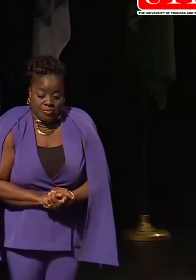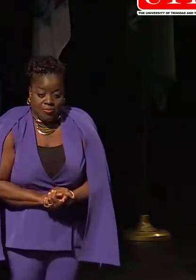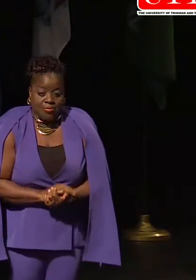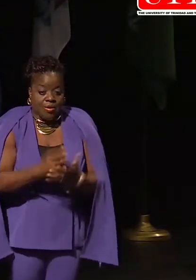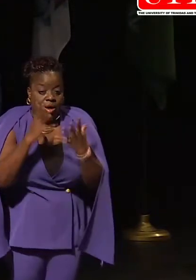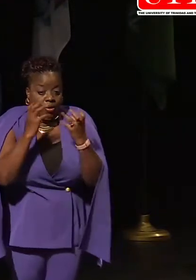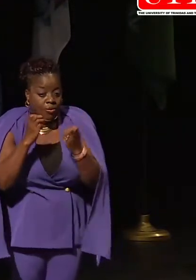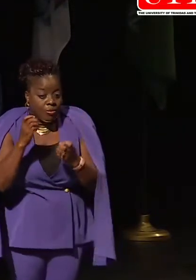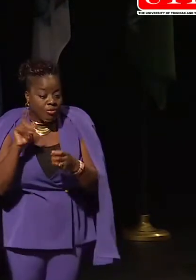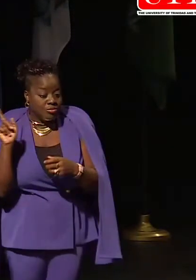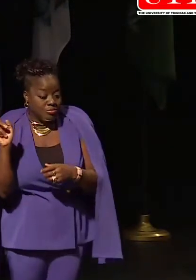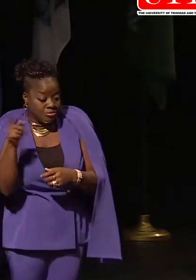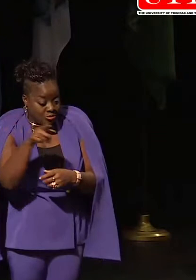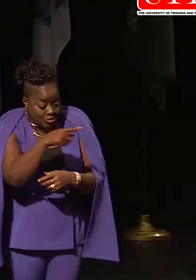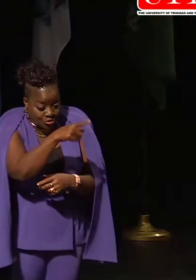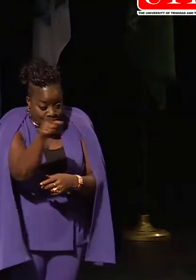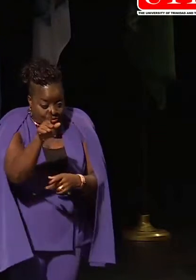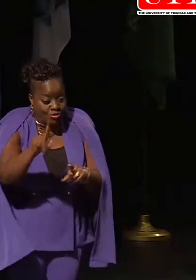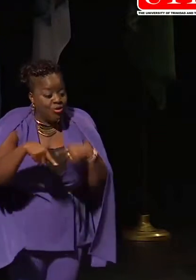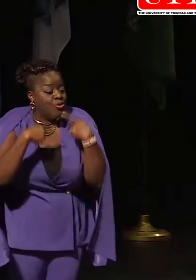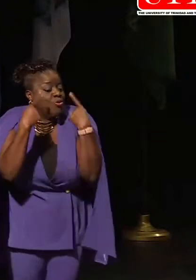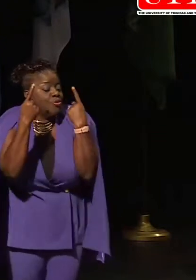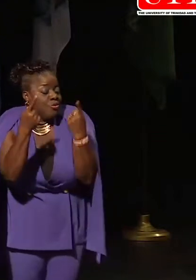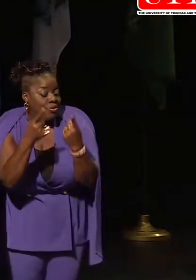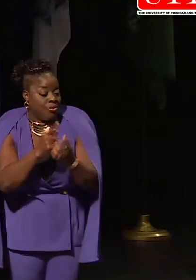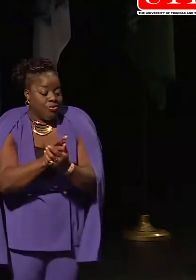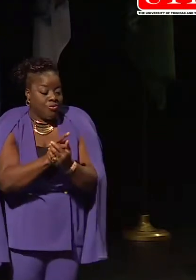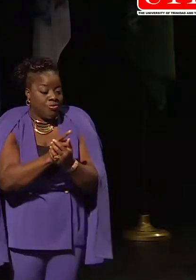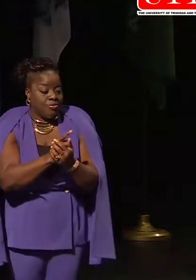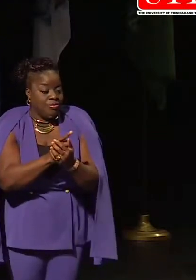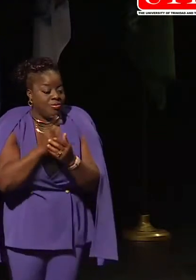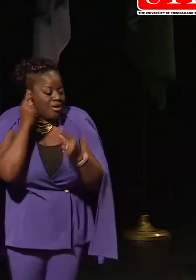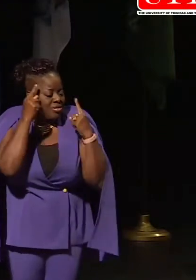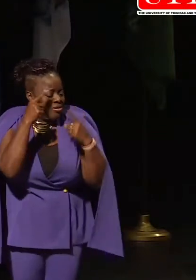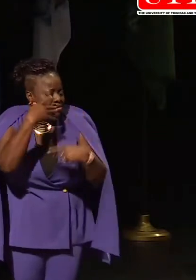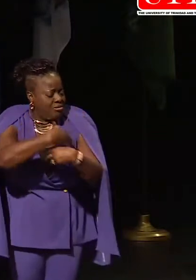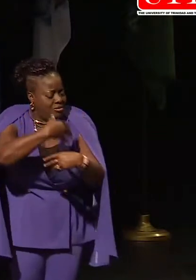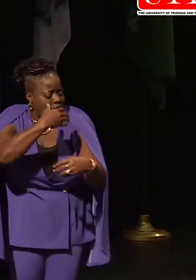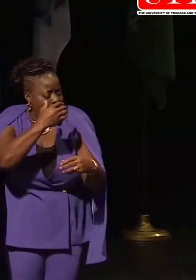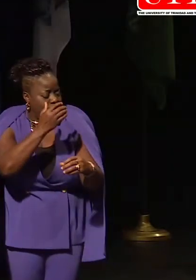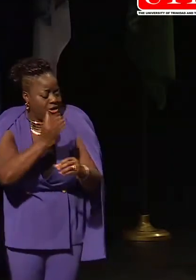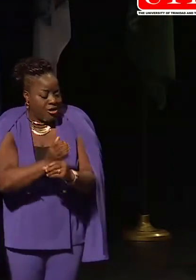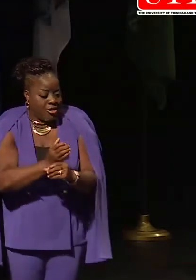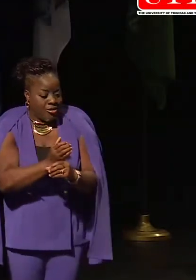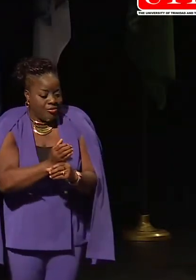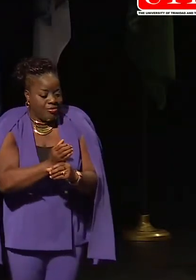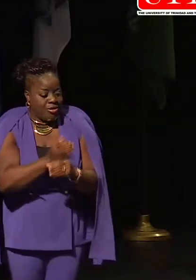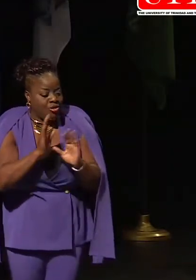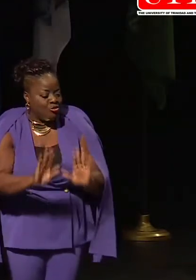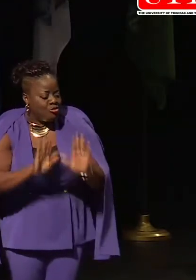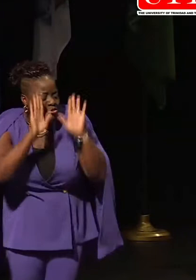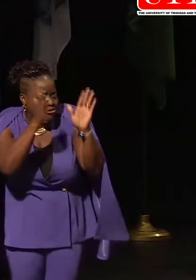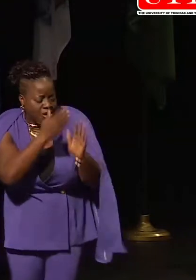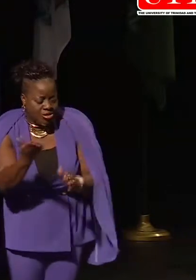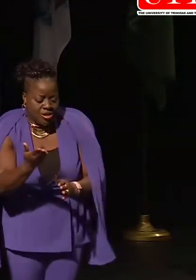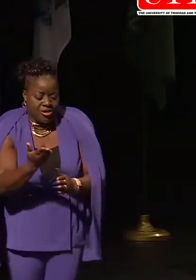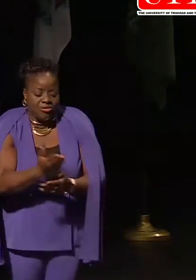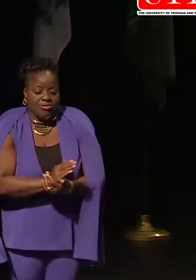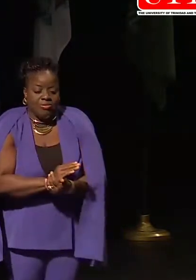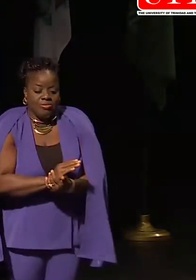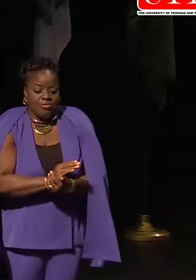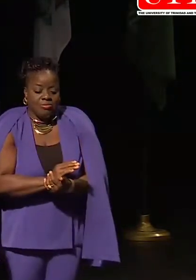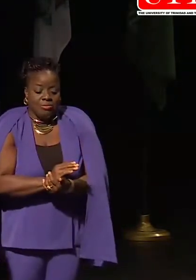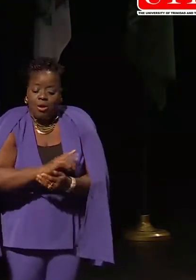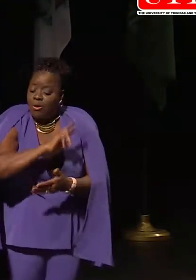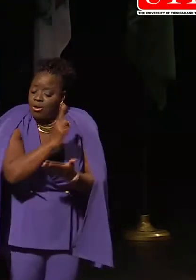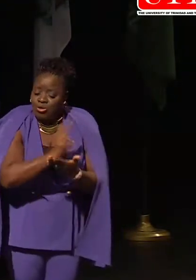you to go out there and remember the word cogito, think and create, and you will do great things. We are always here for you,